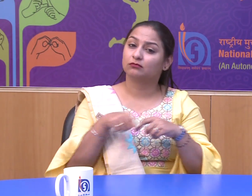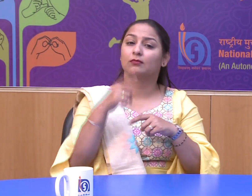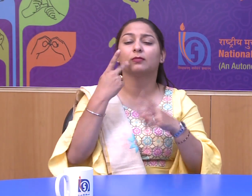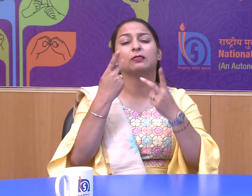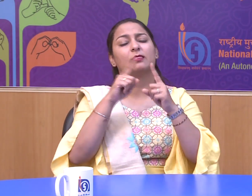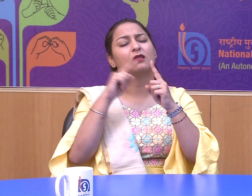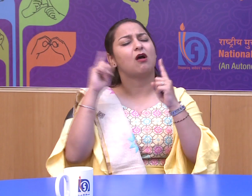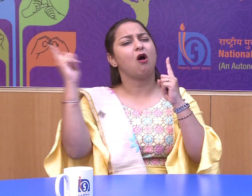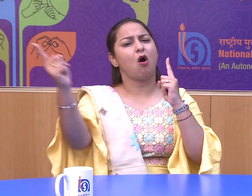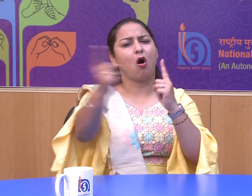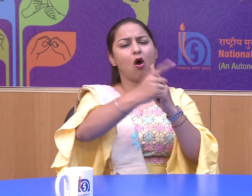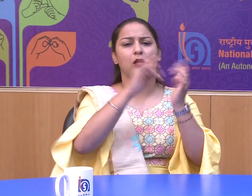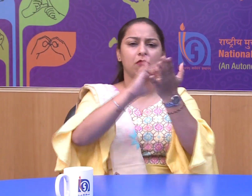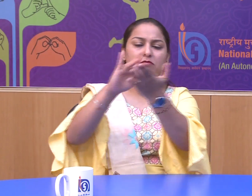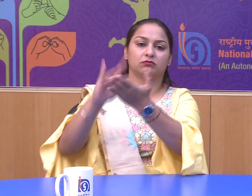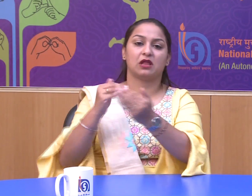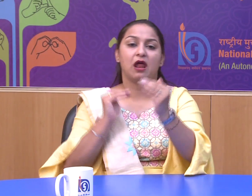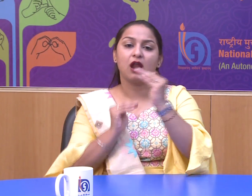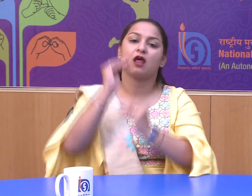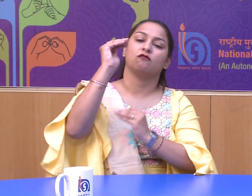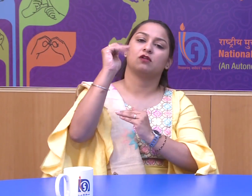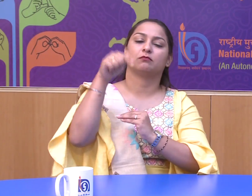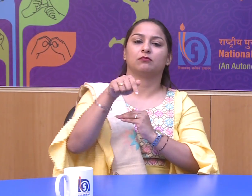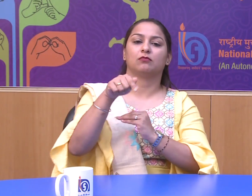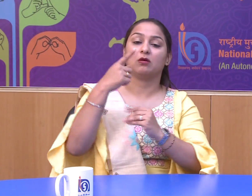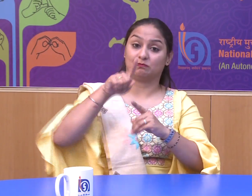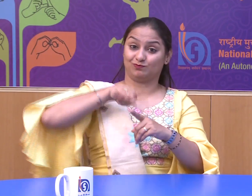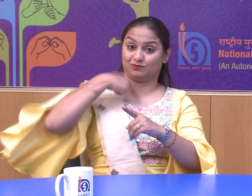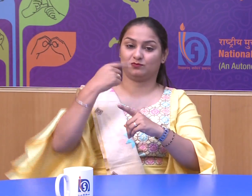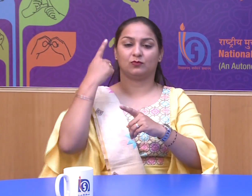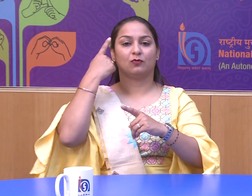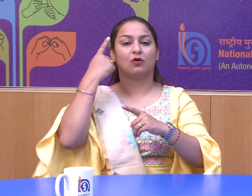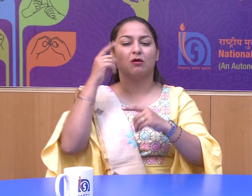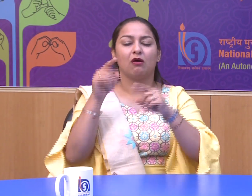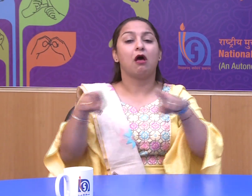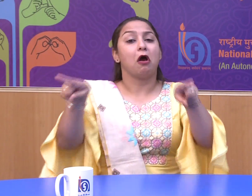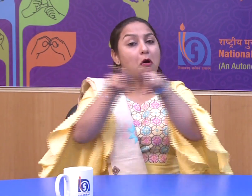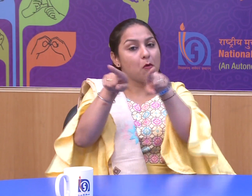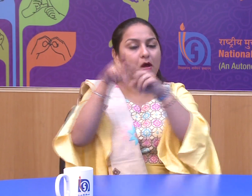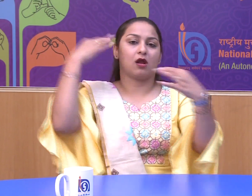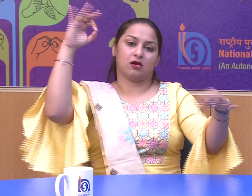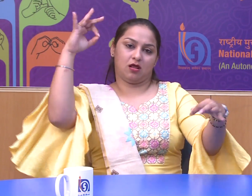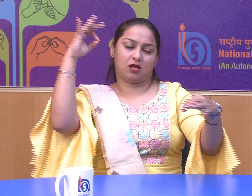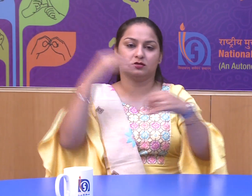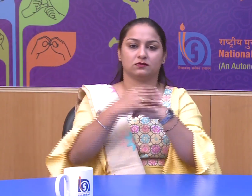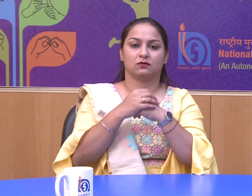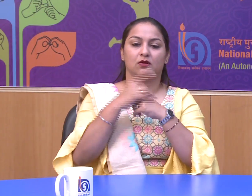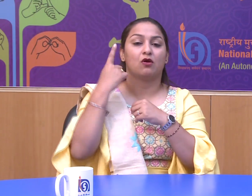every region developed its own peculiar dance from with a